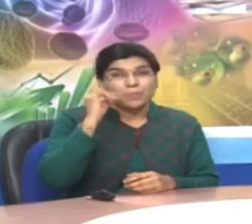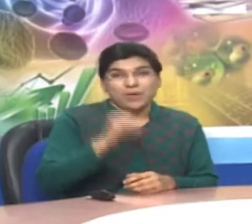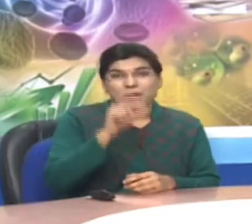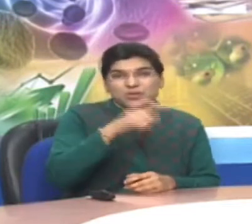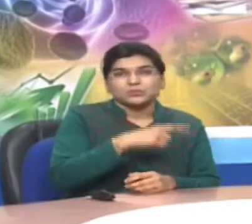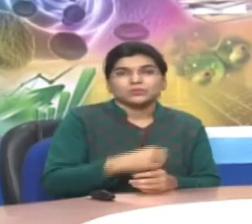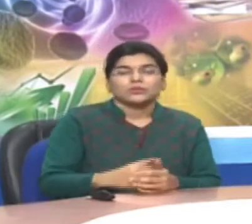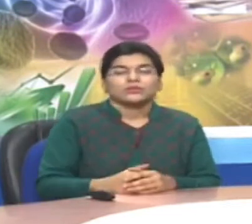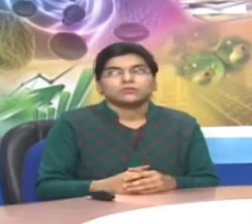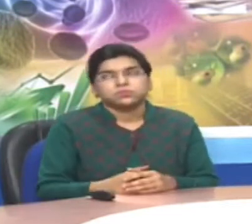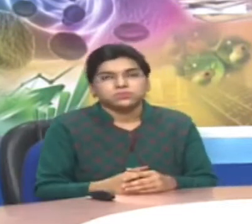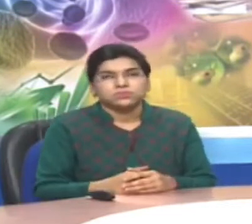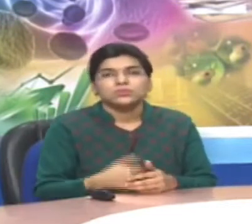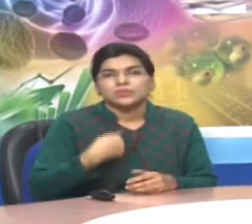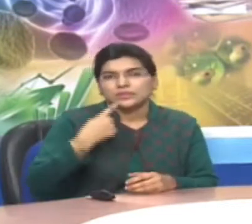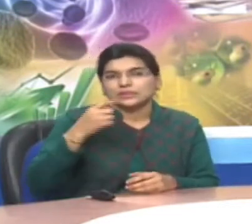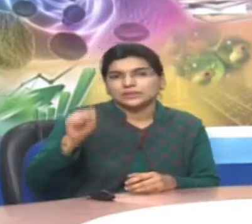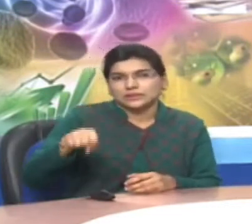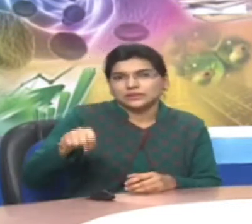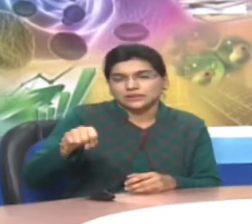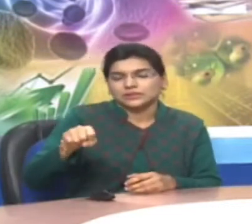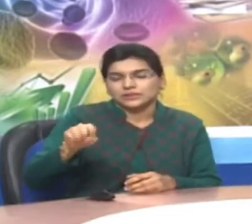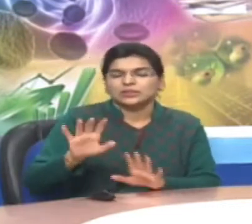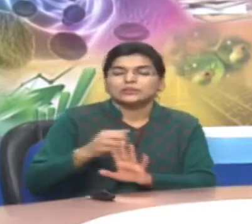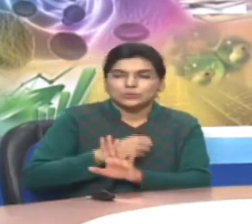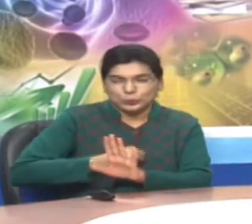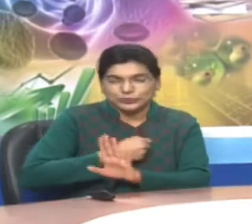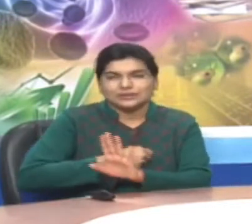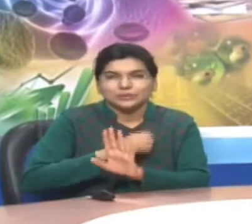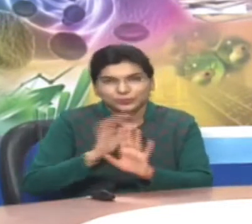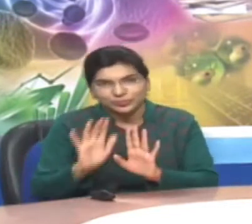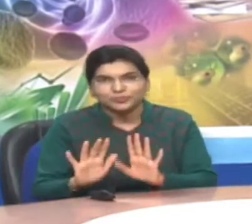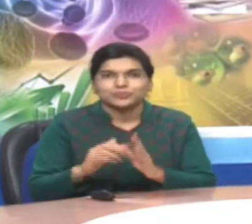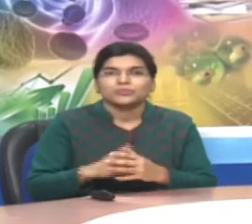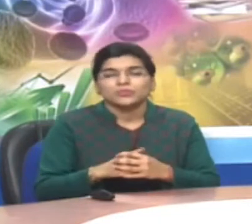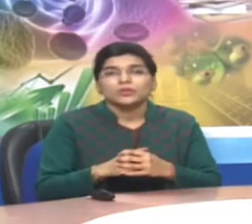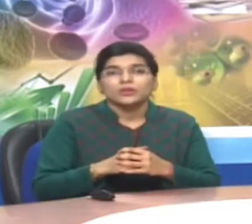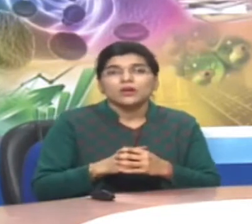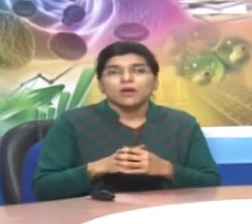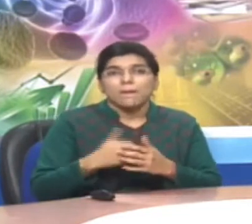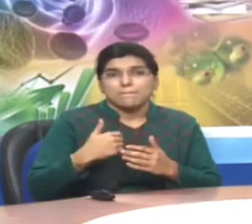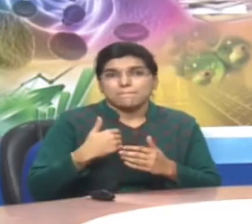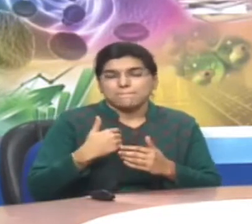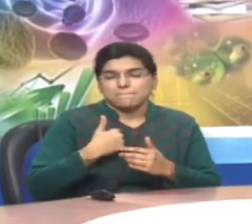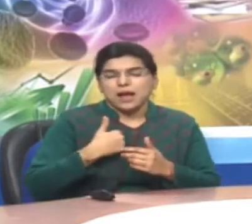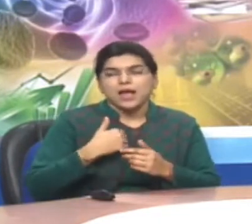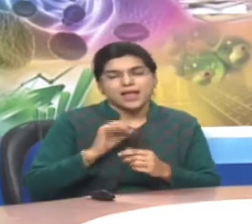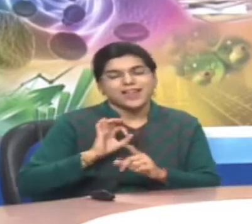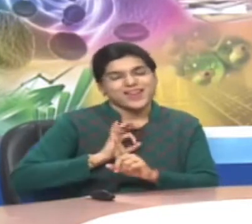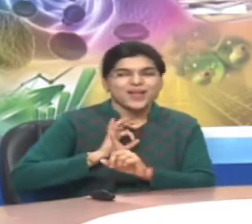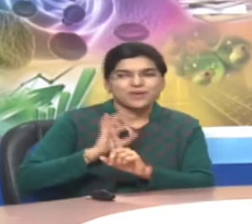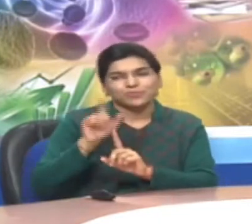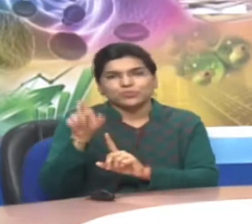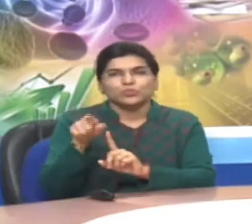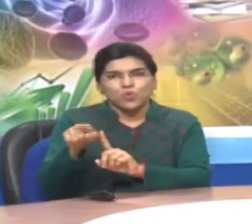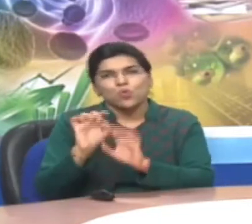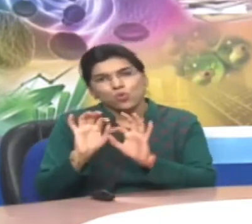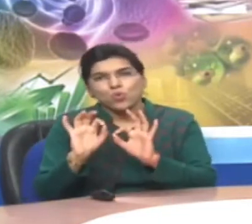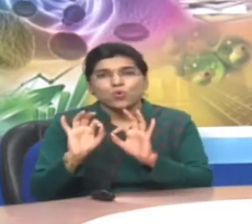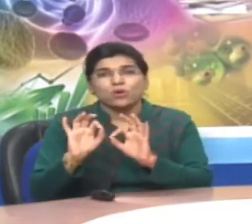Intruder says, with a very heavy sarcasm, yeah, I'll be sorry